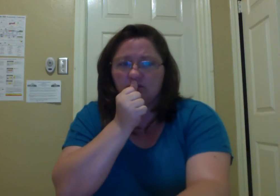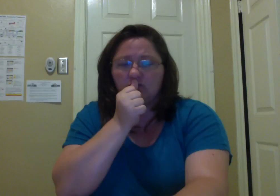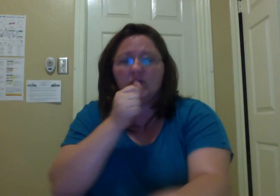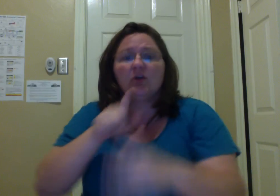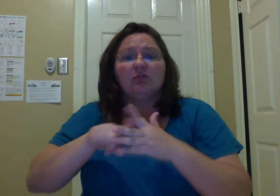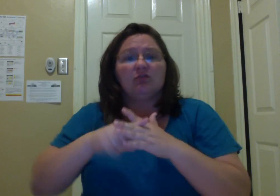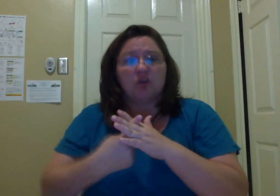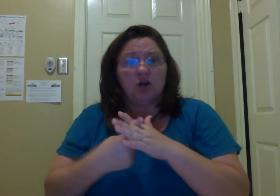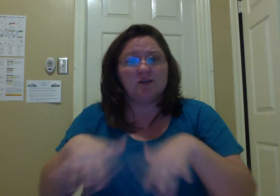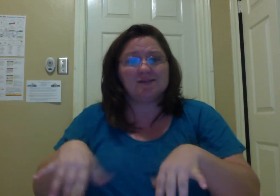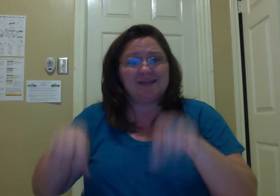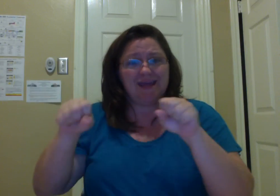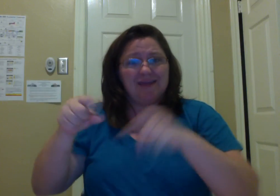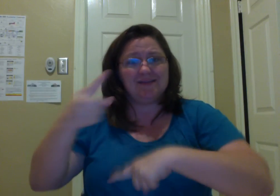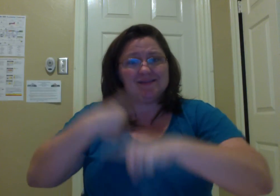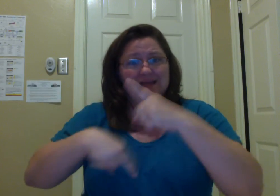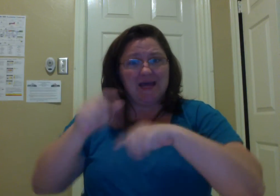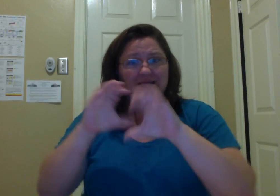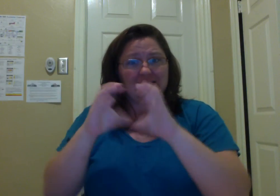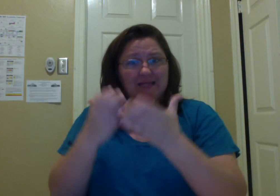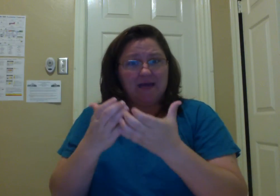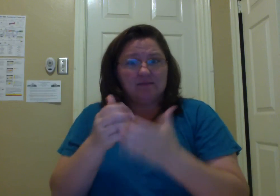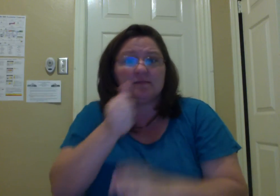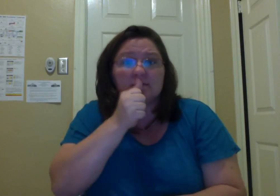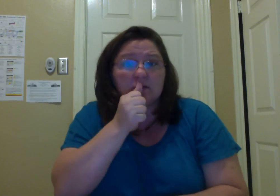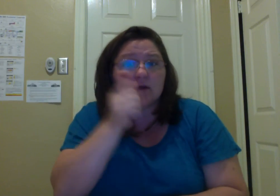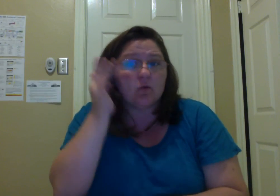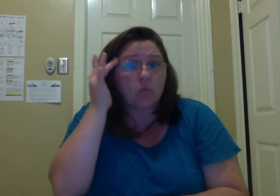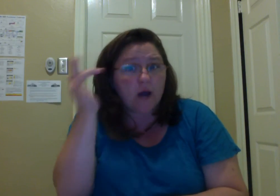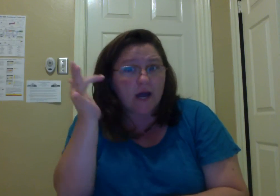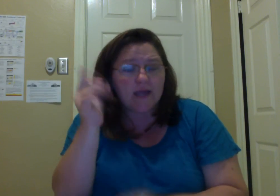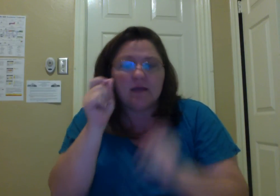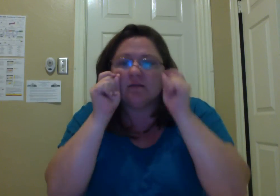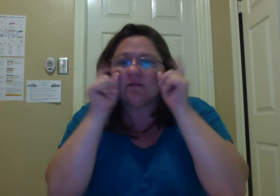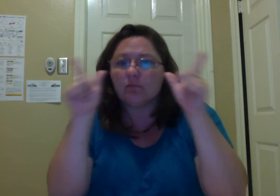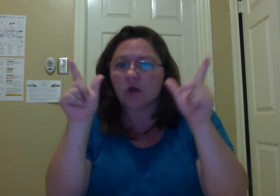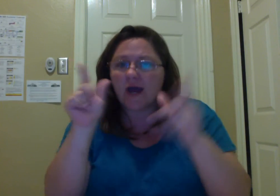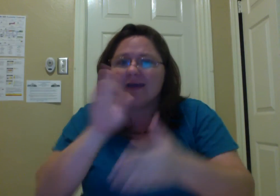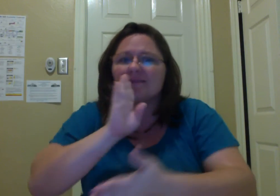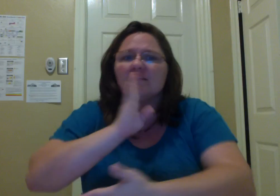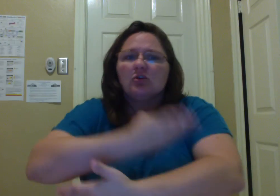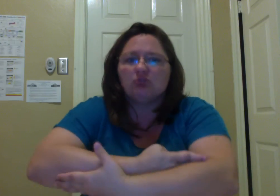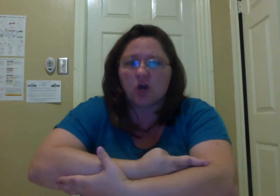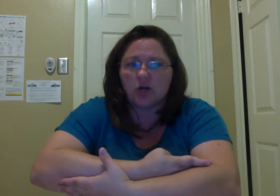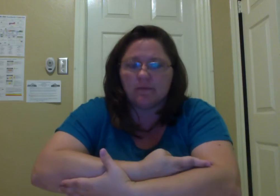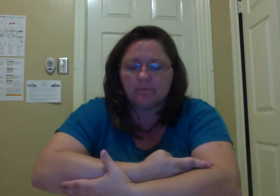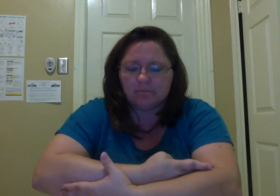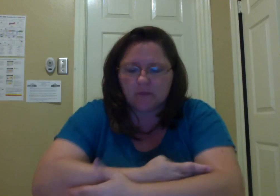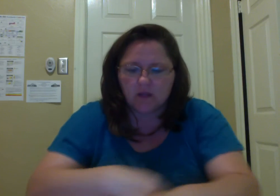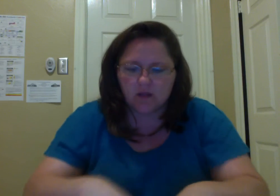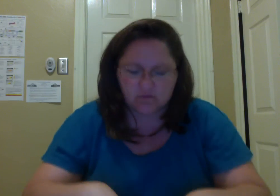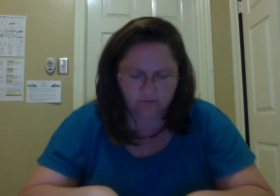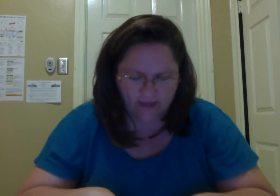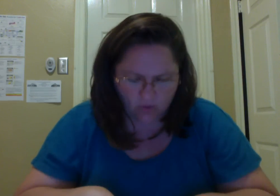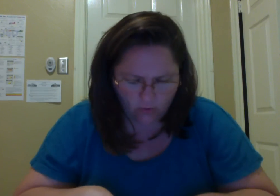Confidential. Start, take, sign, class. Secret. Why? Surprise daughter. So that whole